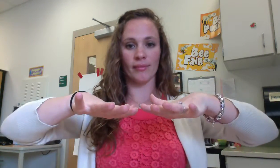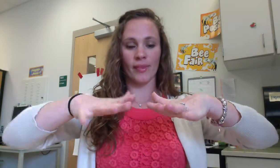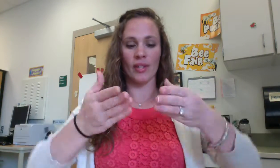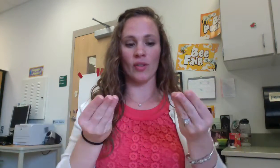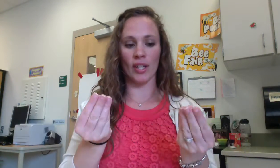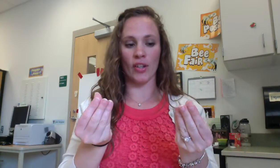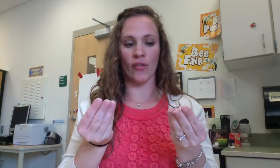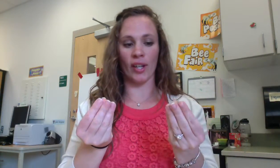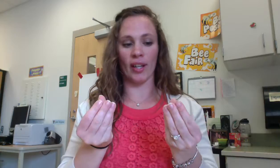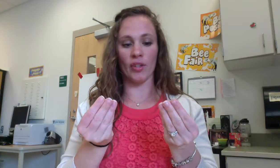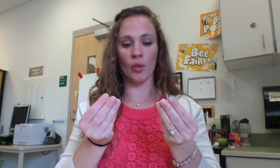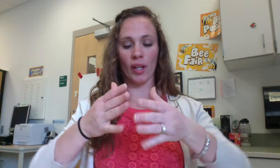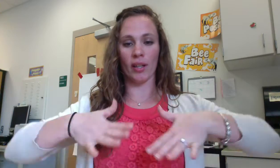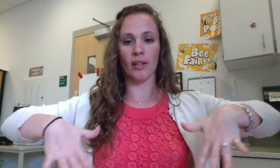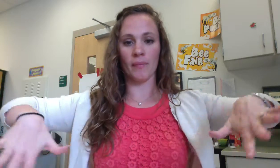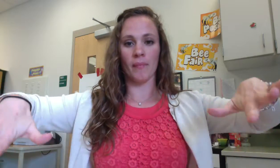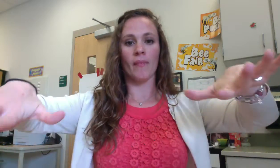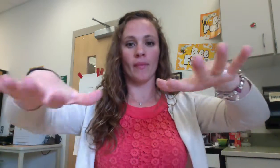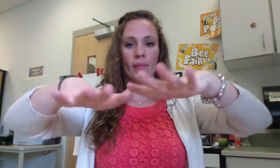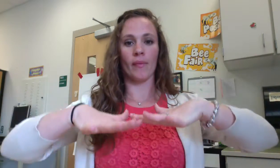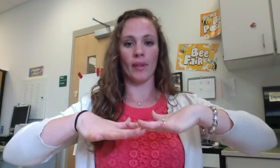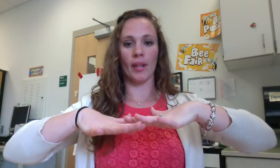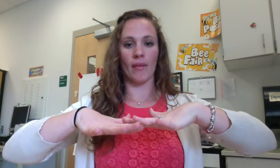So it's like you're feeling the soil.